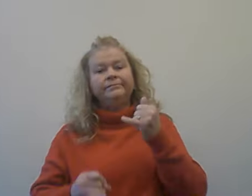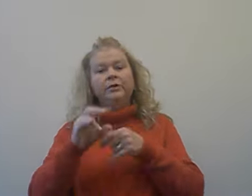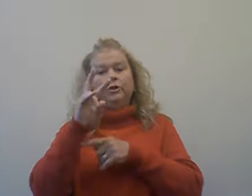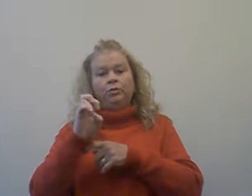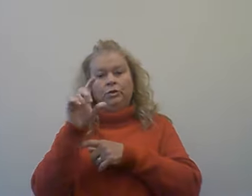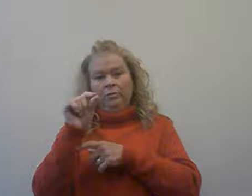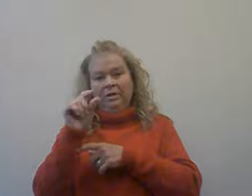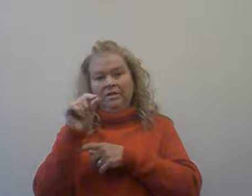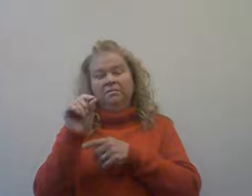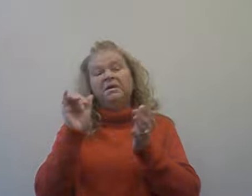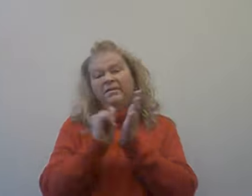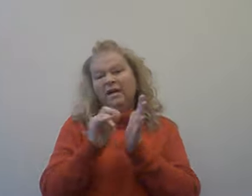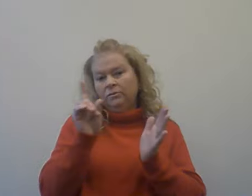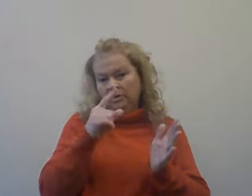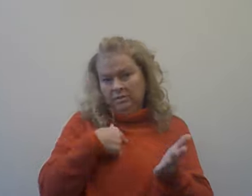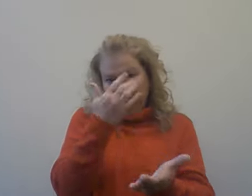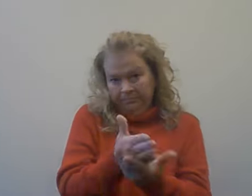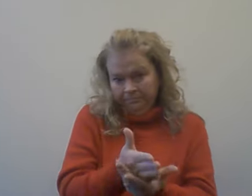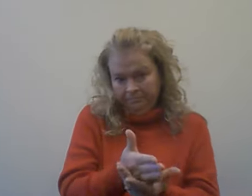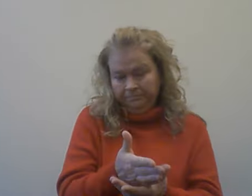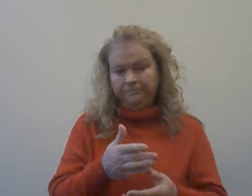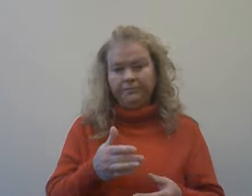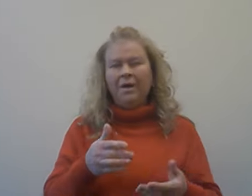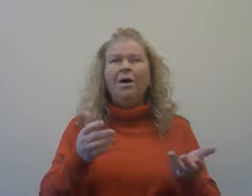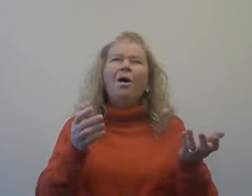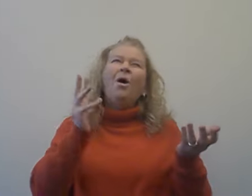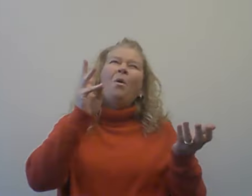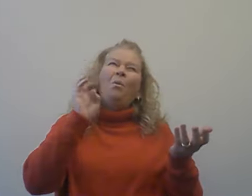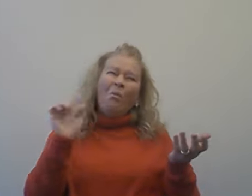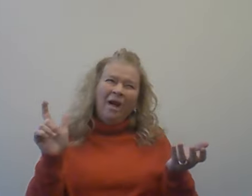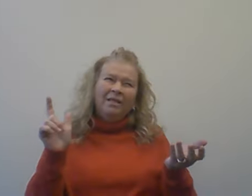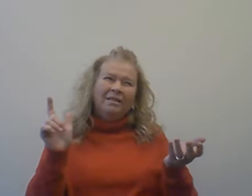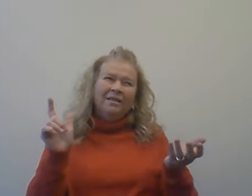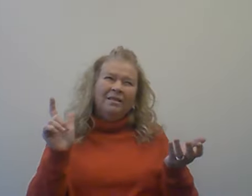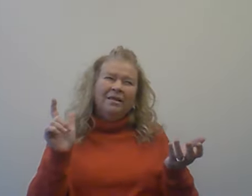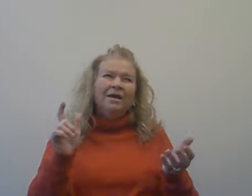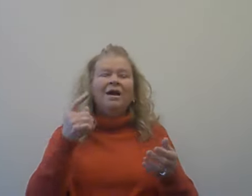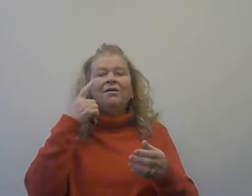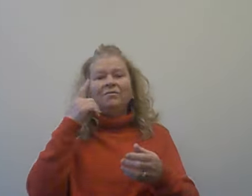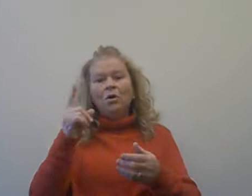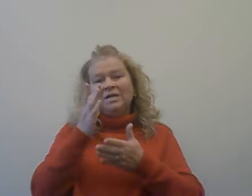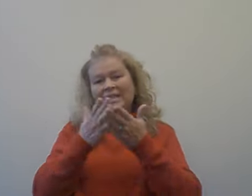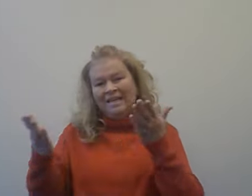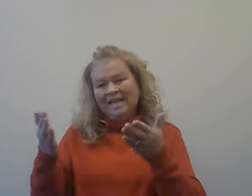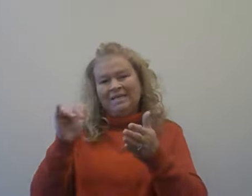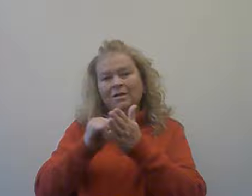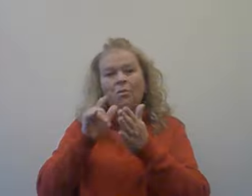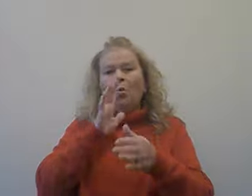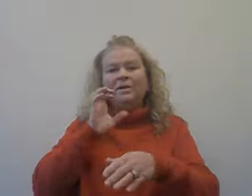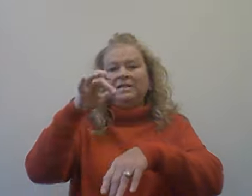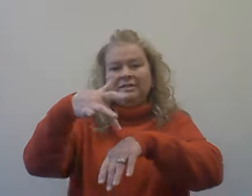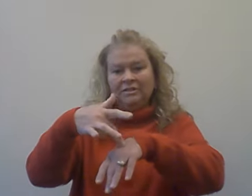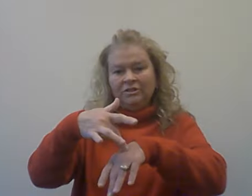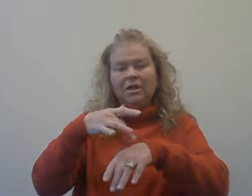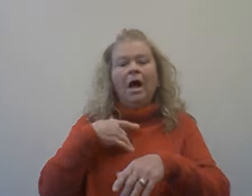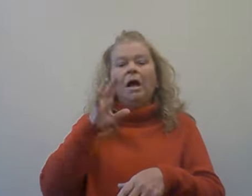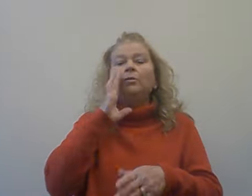stop. Well, I take that back. For spots that won't get touched, I'm going to stop at 180 or even